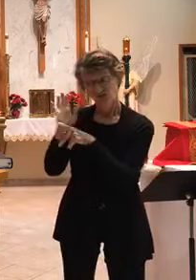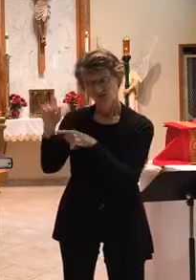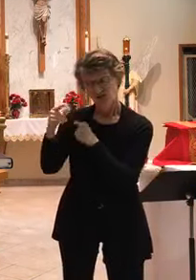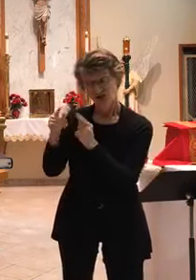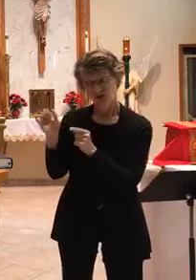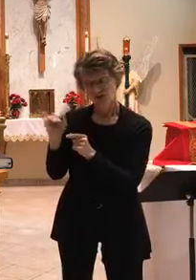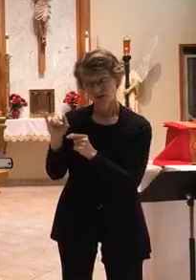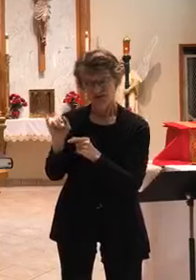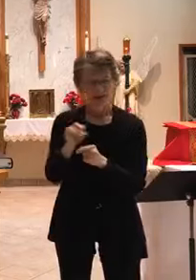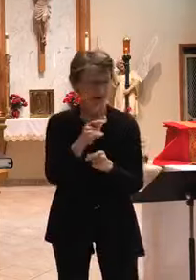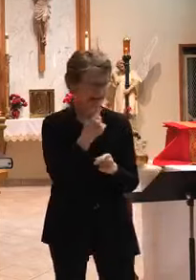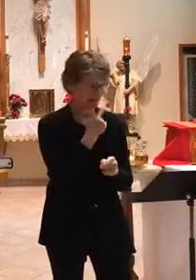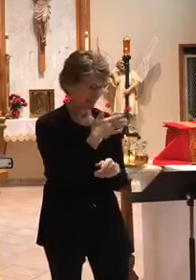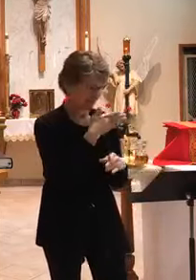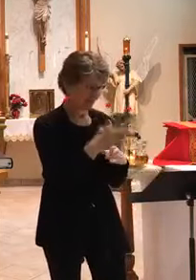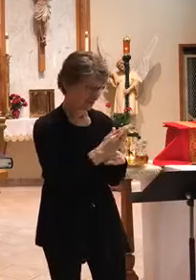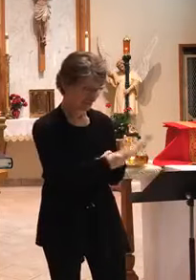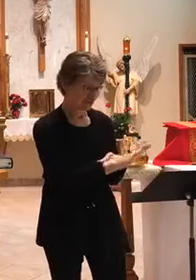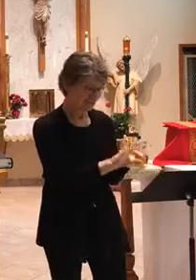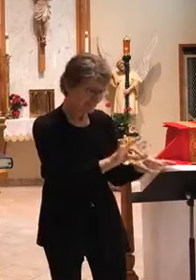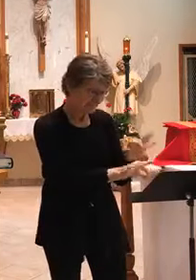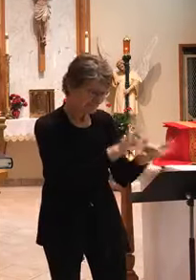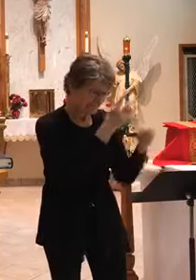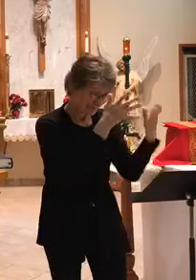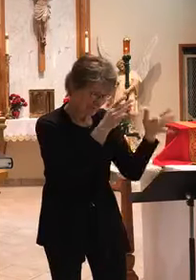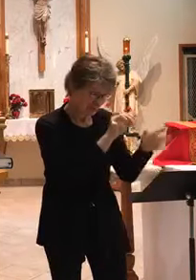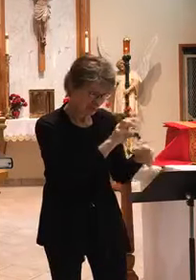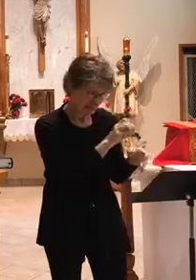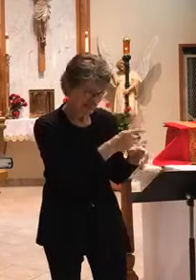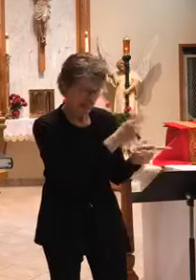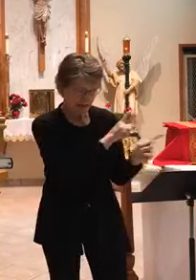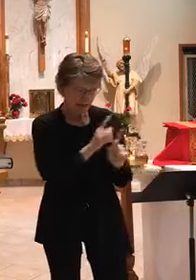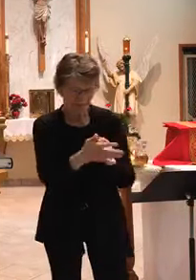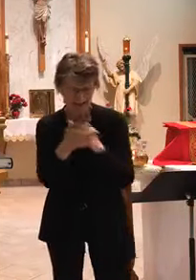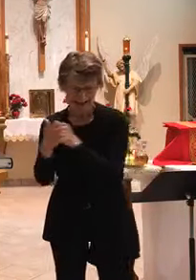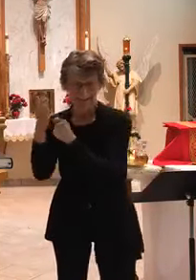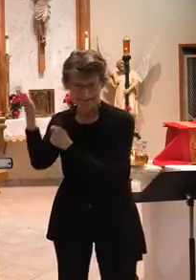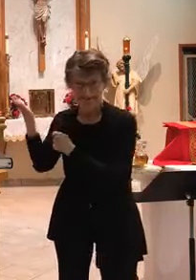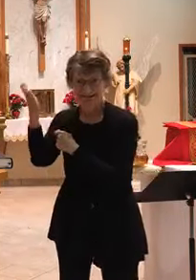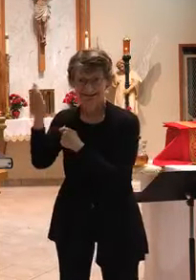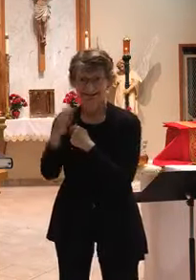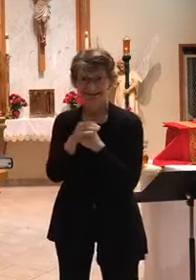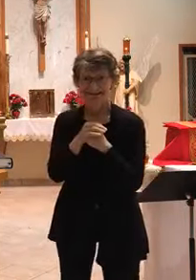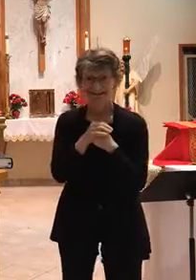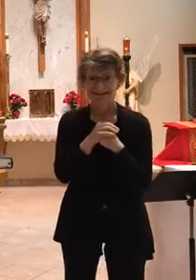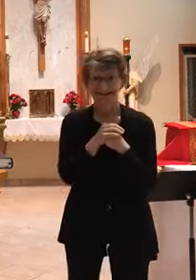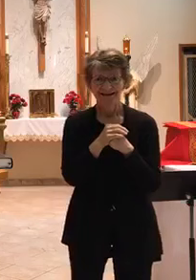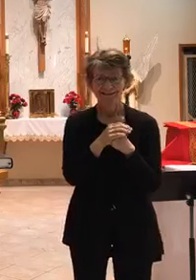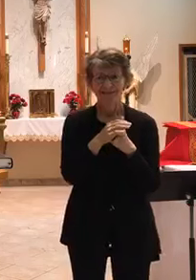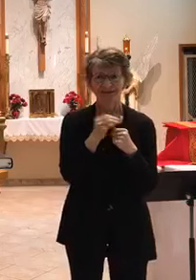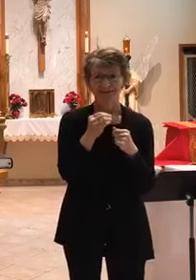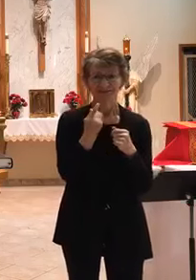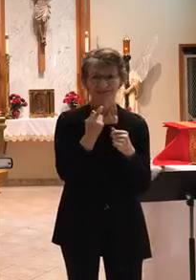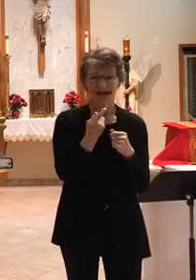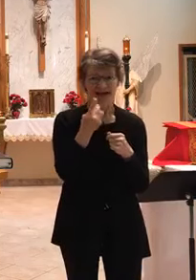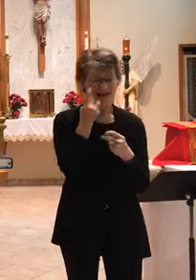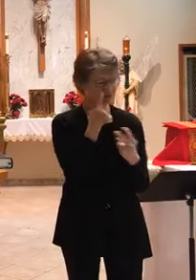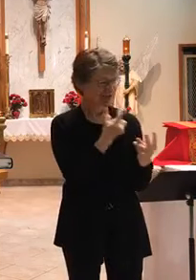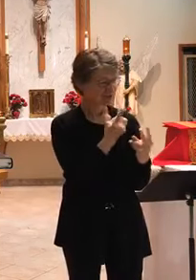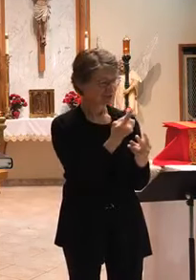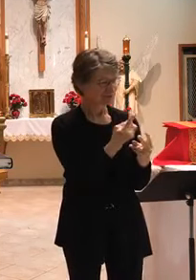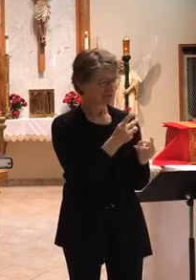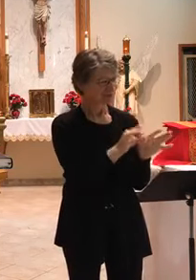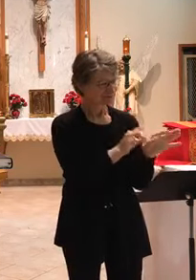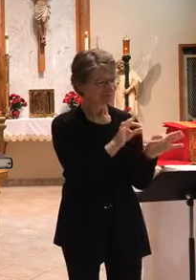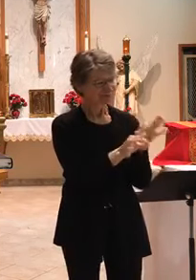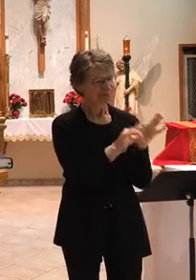done here, come and help me." But they were pulling out these little blades of grass. And I've learned in the last 3 weeks,